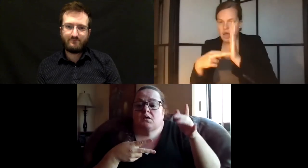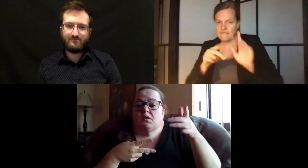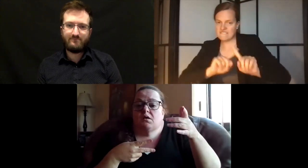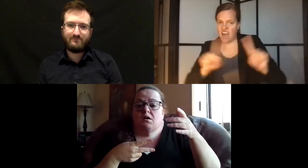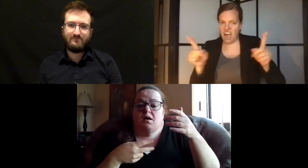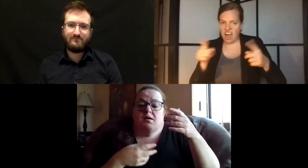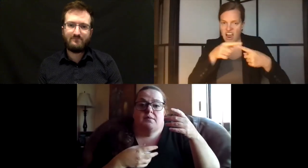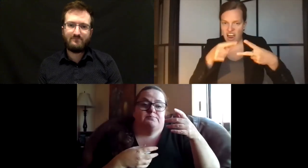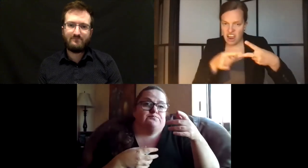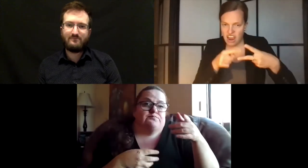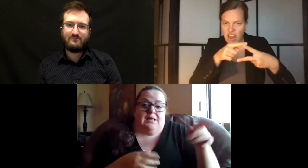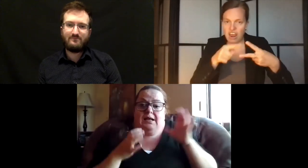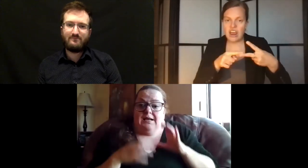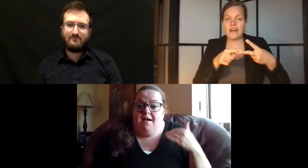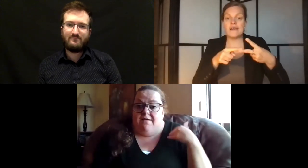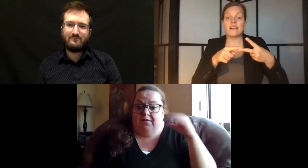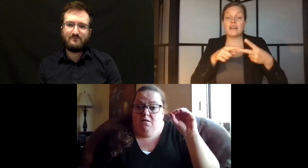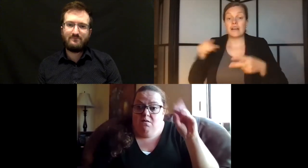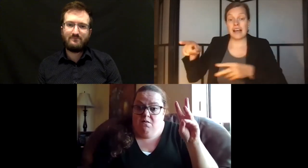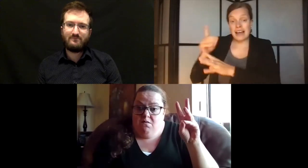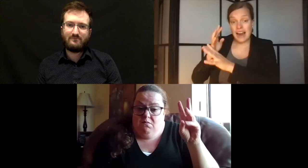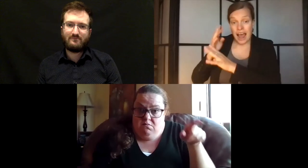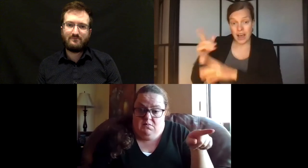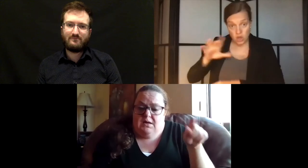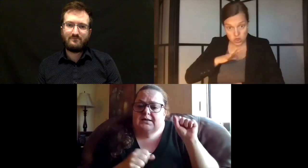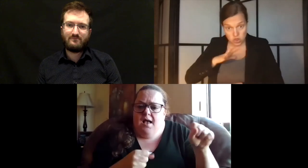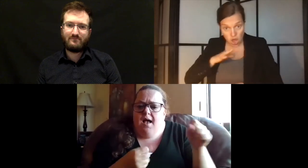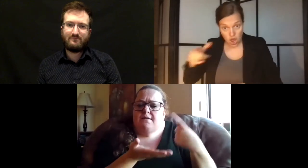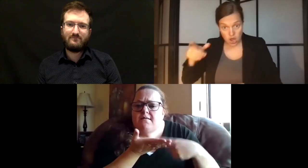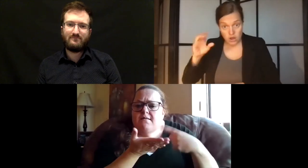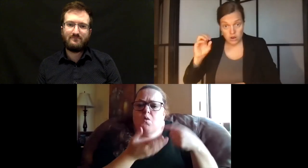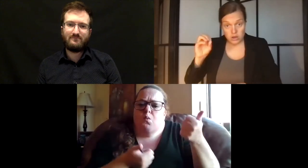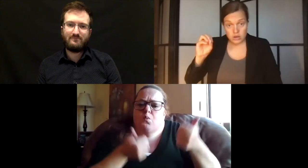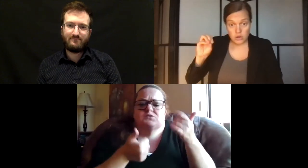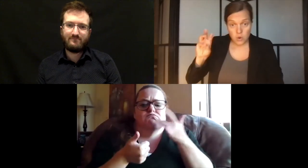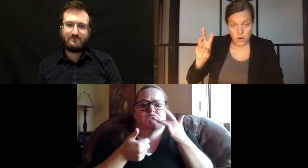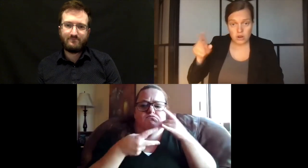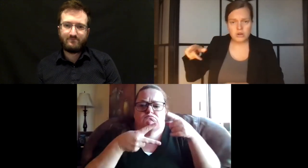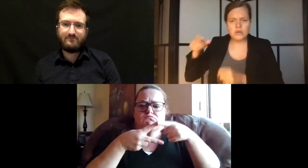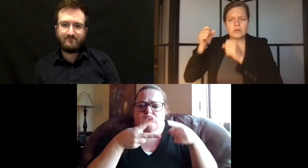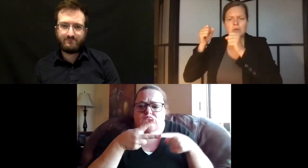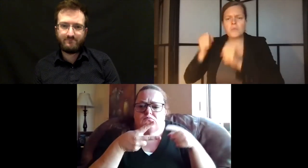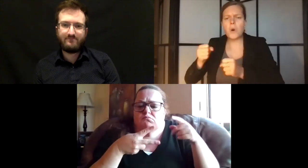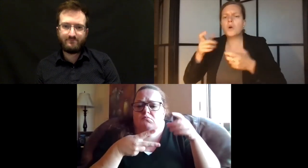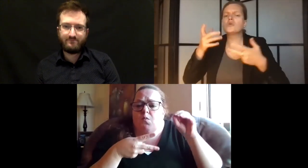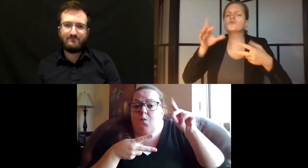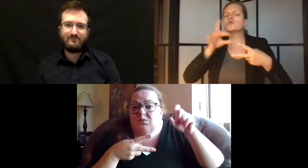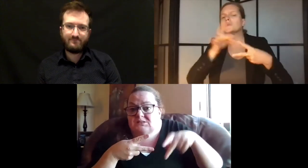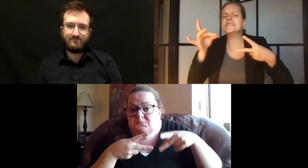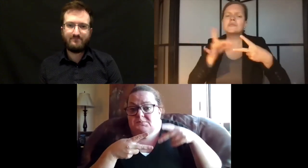criteria for clients. For example, if a client is on Ontario Works, then we can discuss